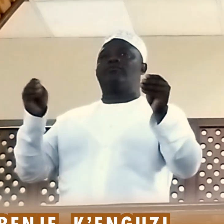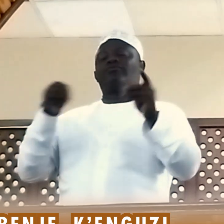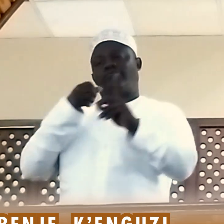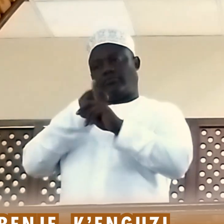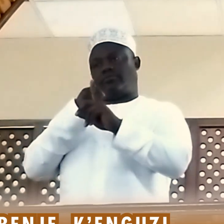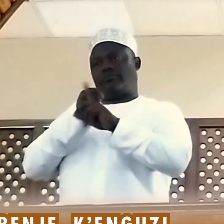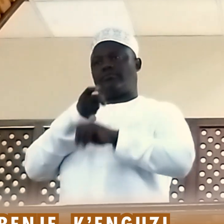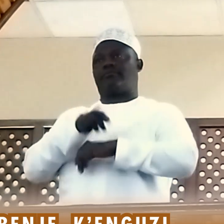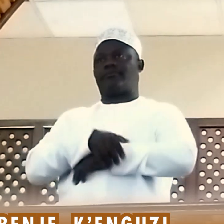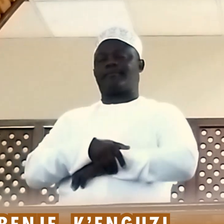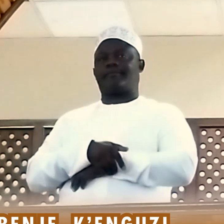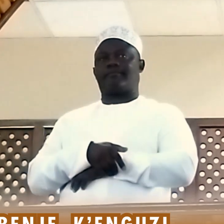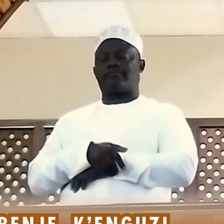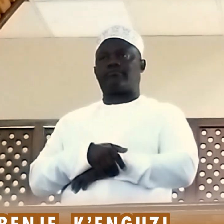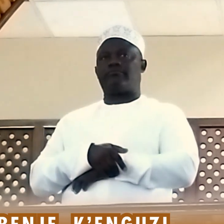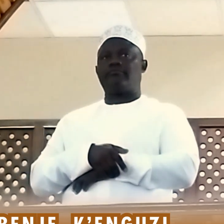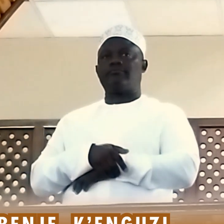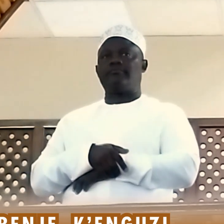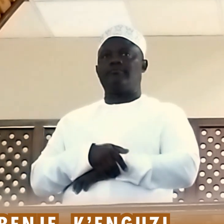erwanyisibwa.